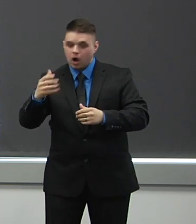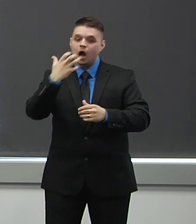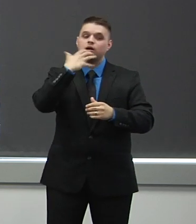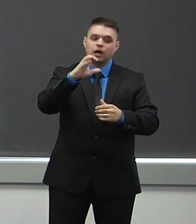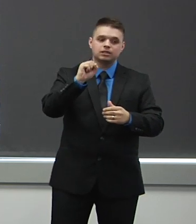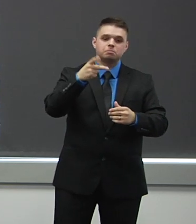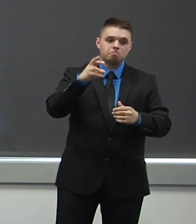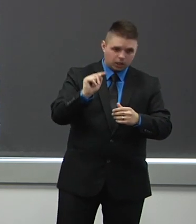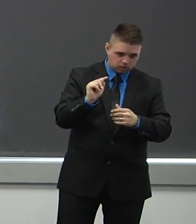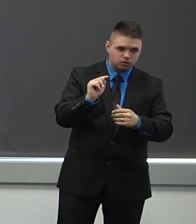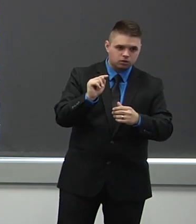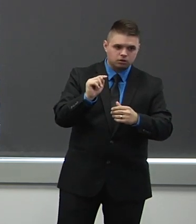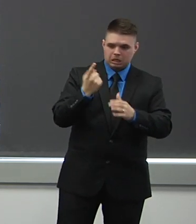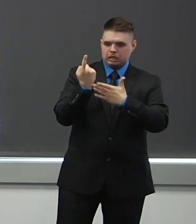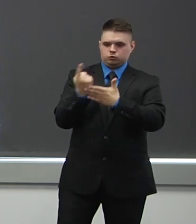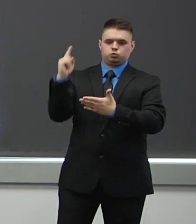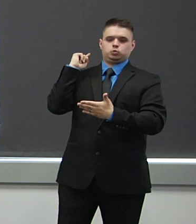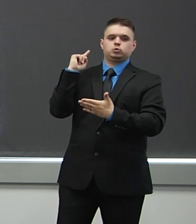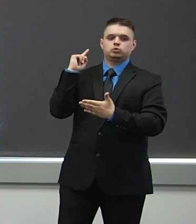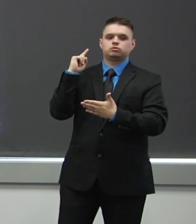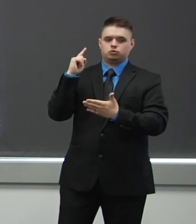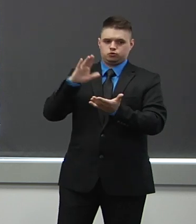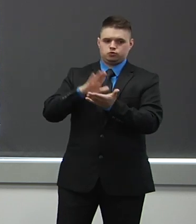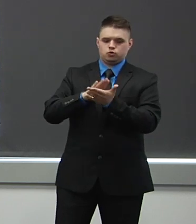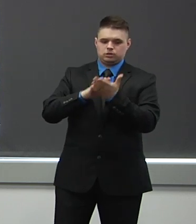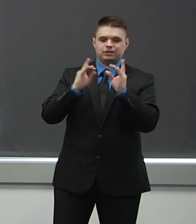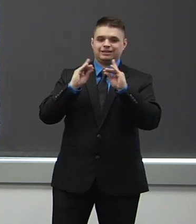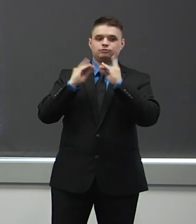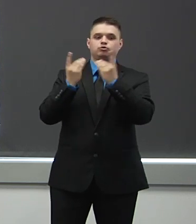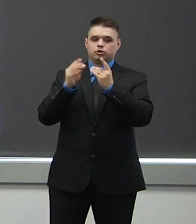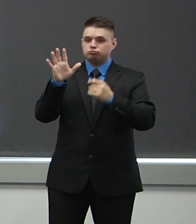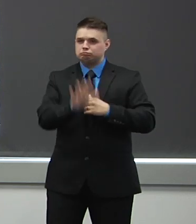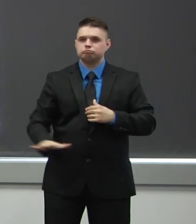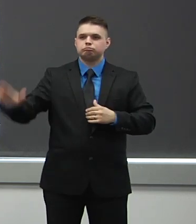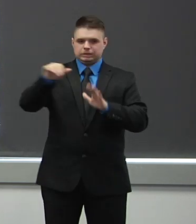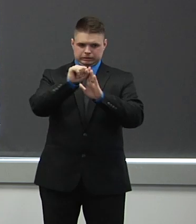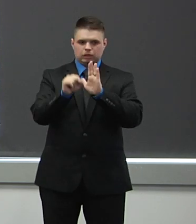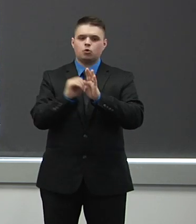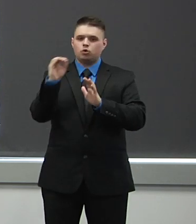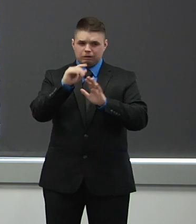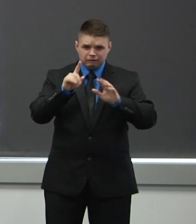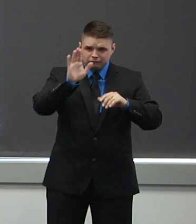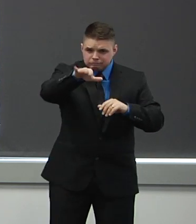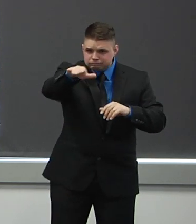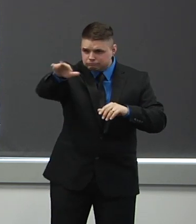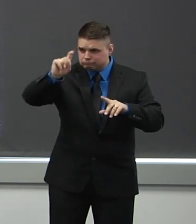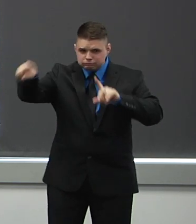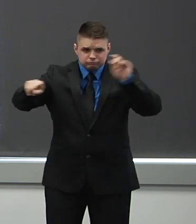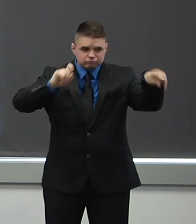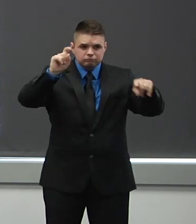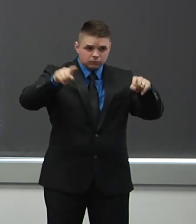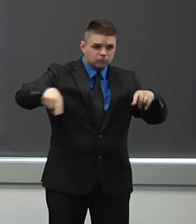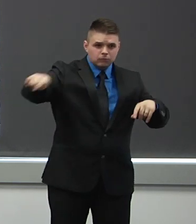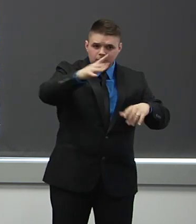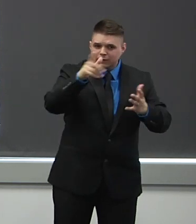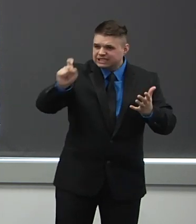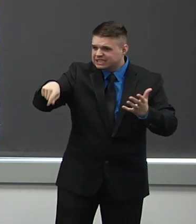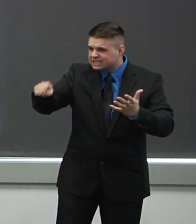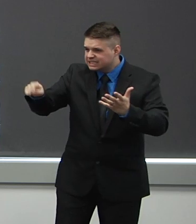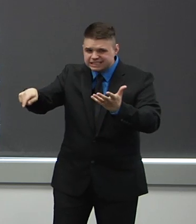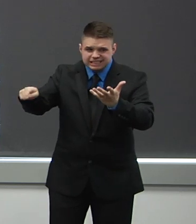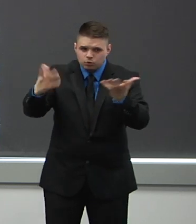Last week, we had school districts around the state complete a survey to let us know what their needs were around